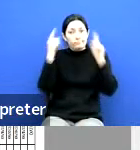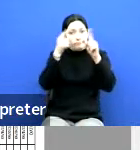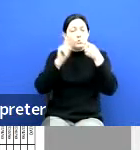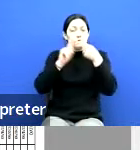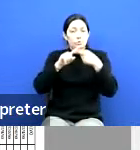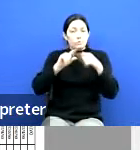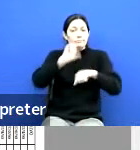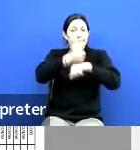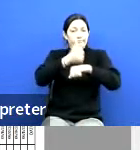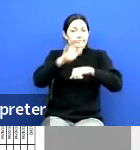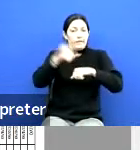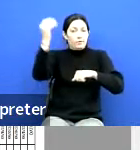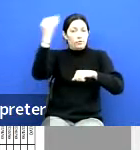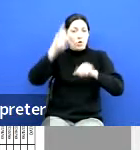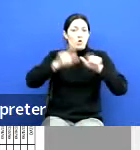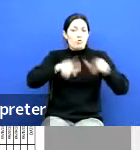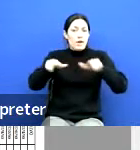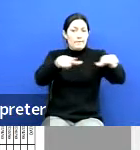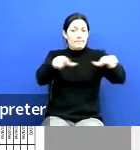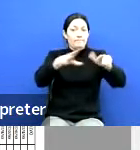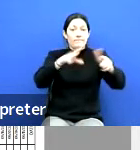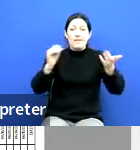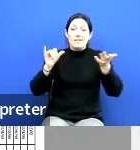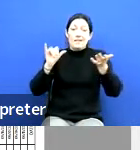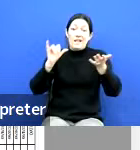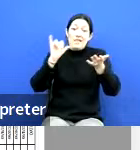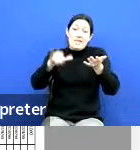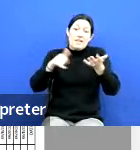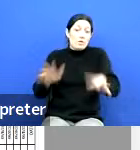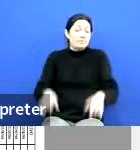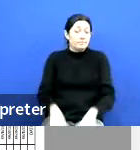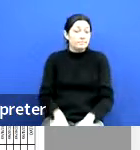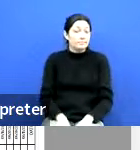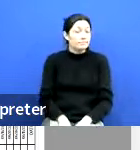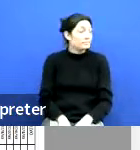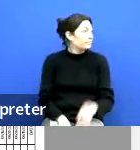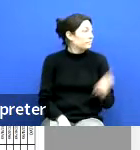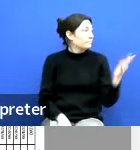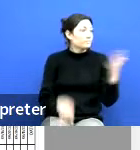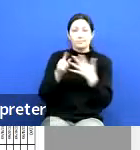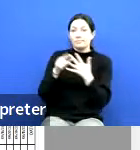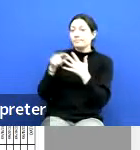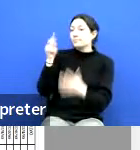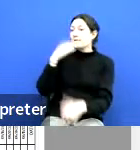that. And as far as I know, that's what I have to say. Okay, thank you.